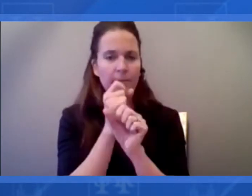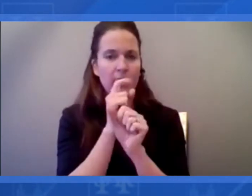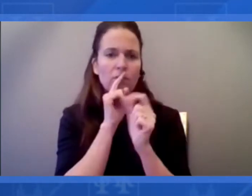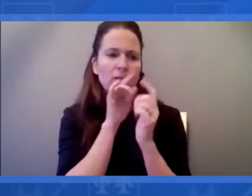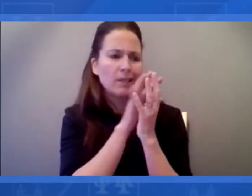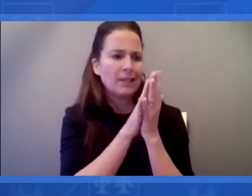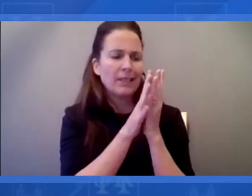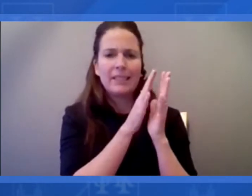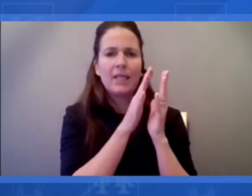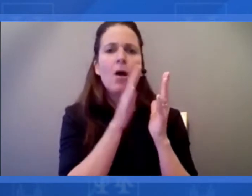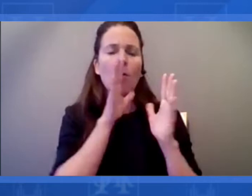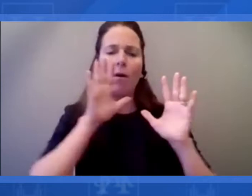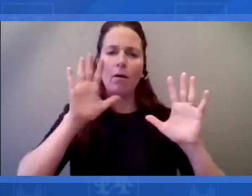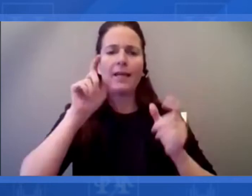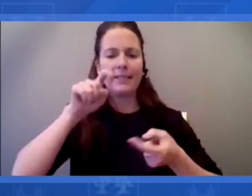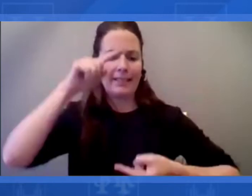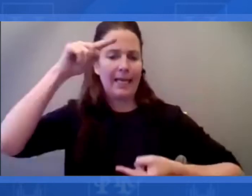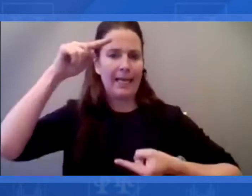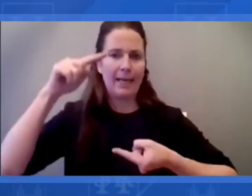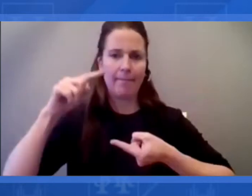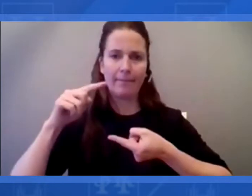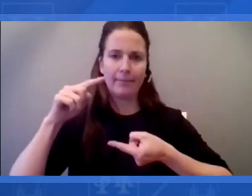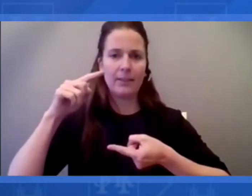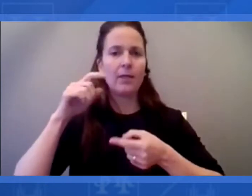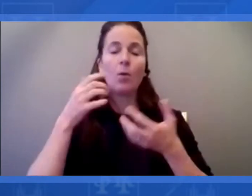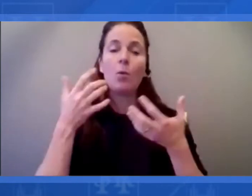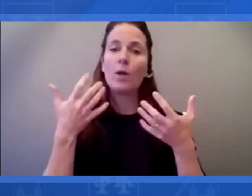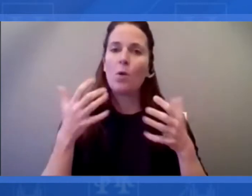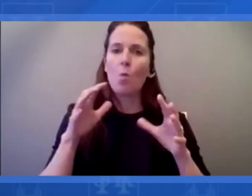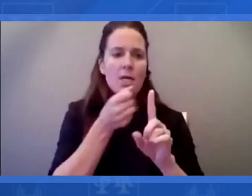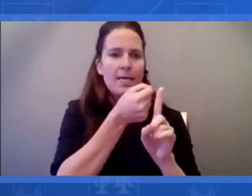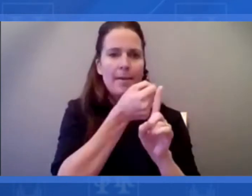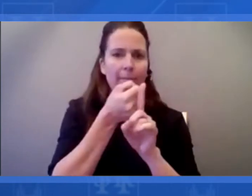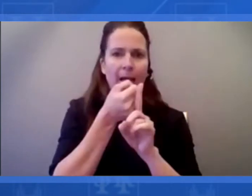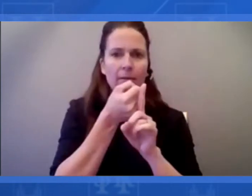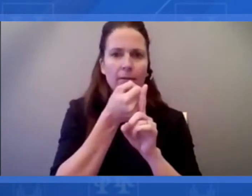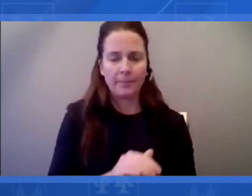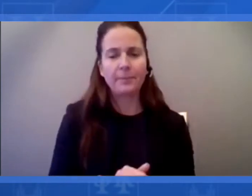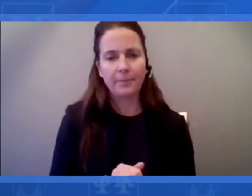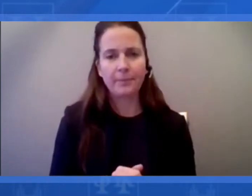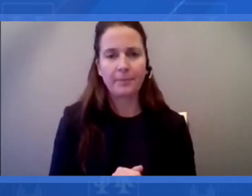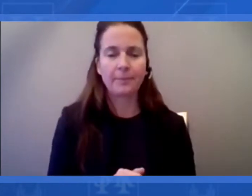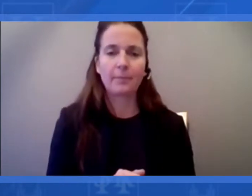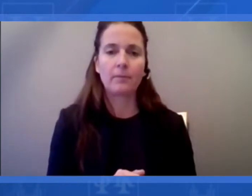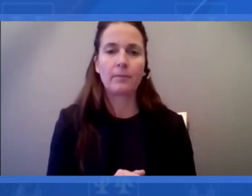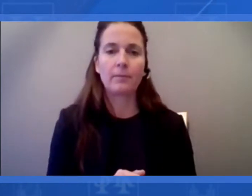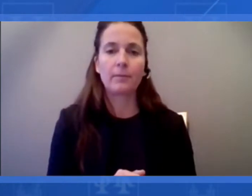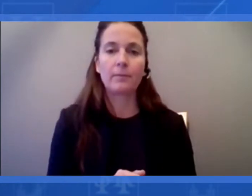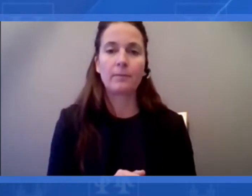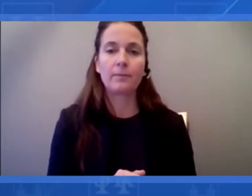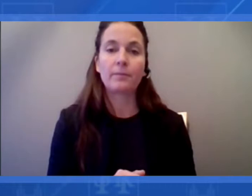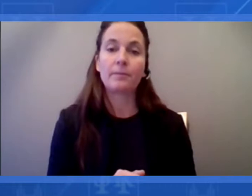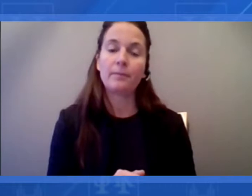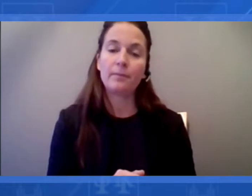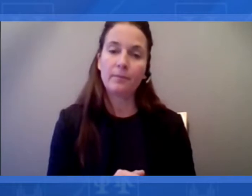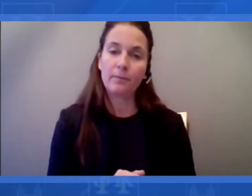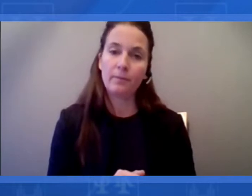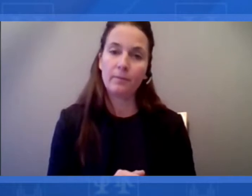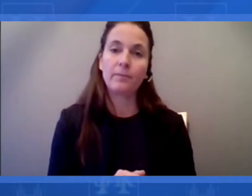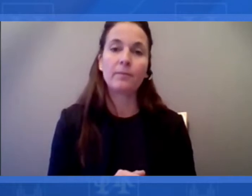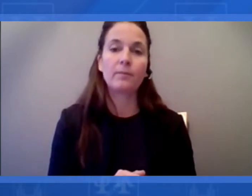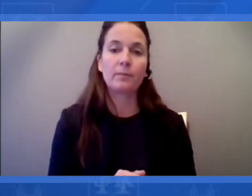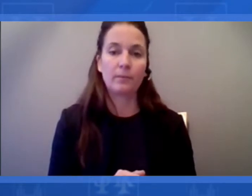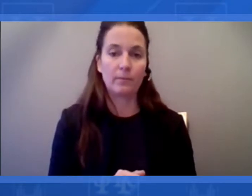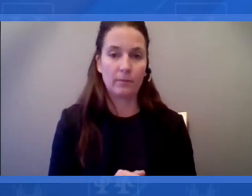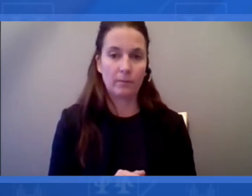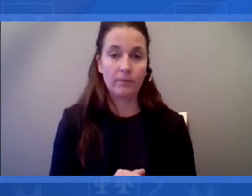real time to minimize impacts when available to do so. Traveling on an alternative route may help